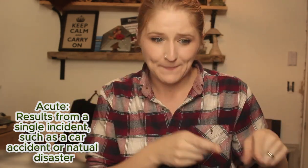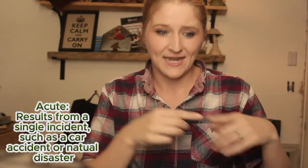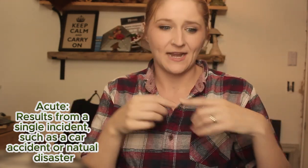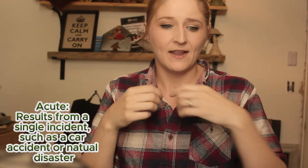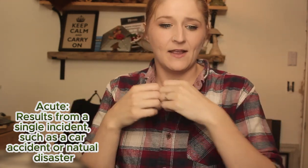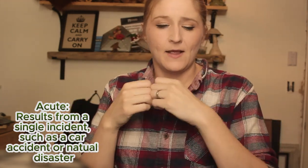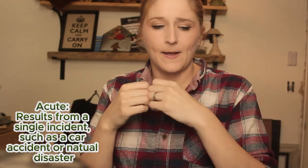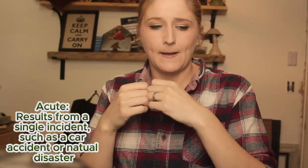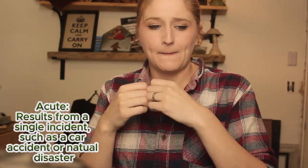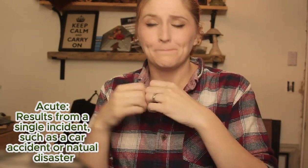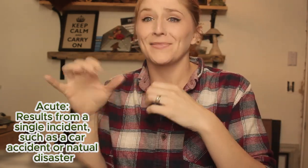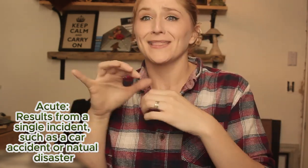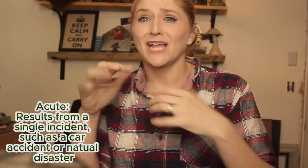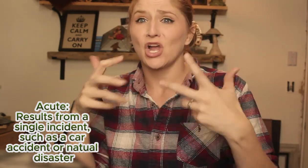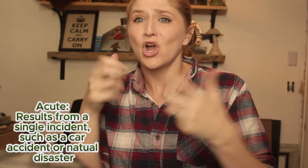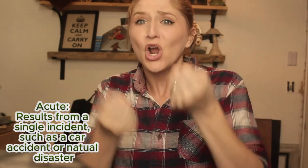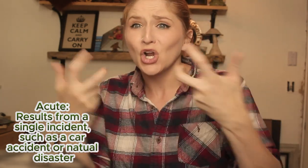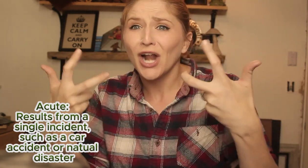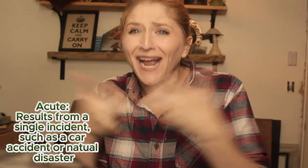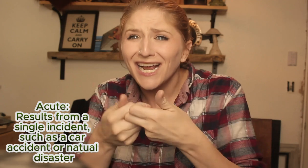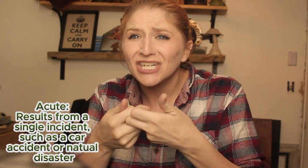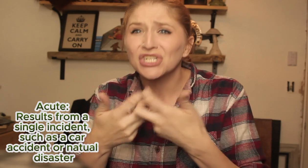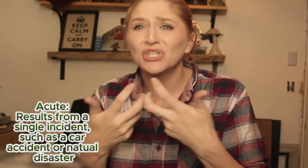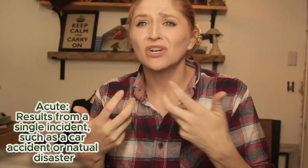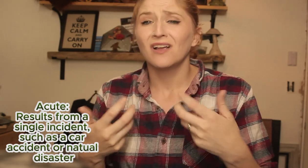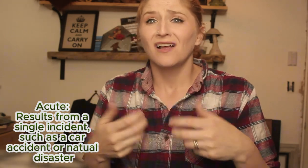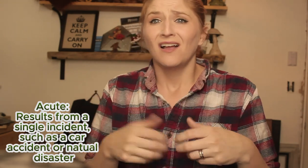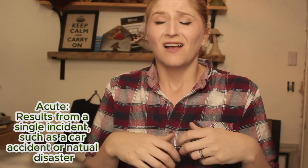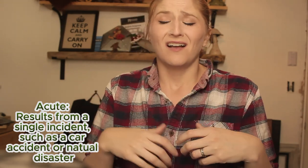happening, like a car crash,